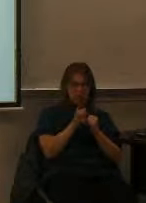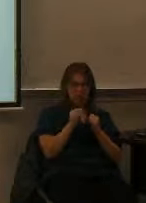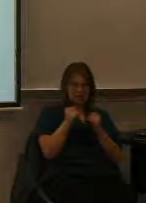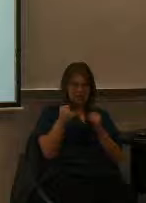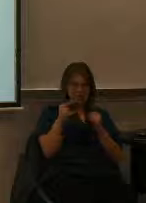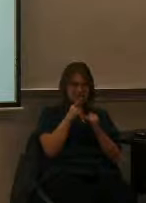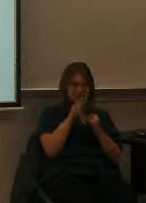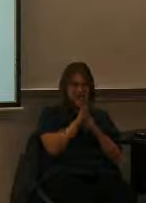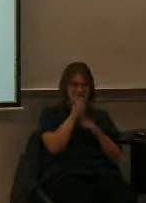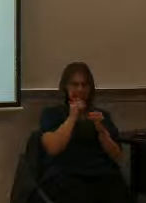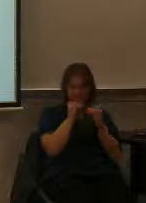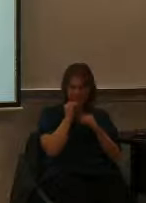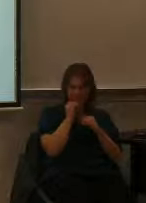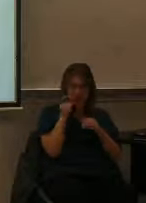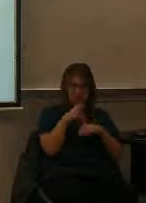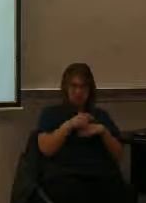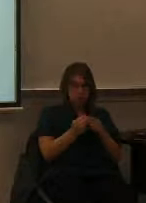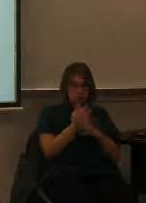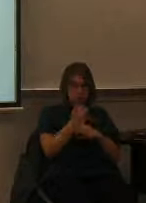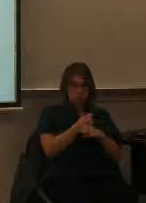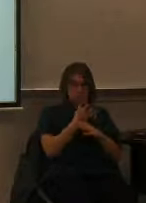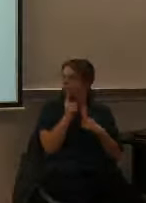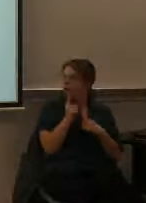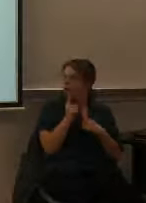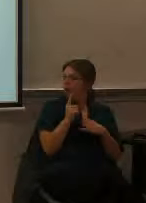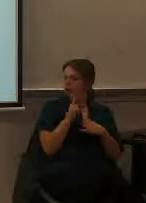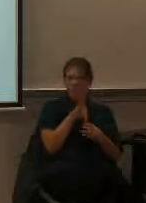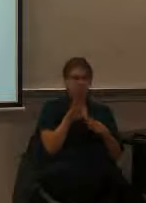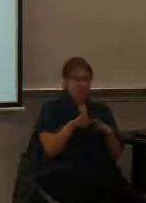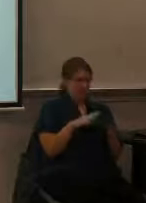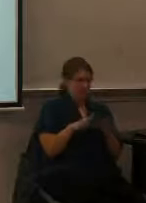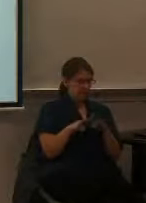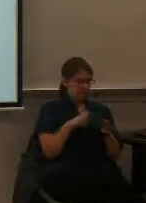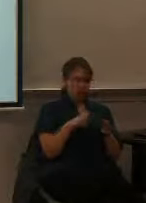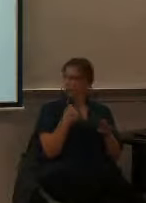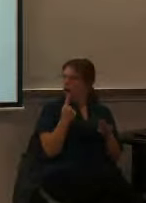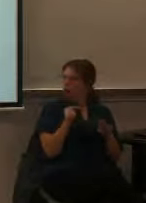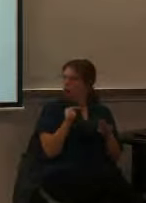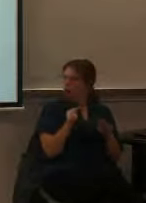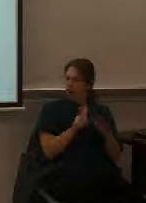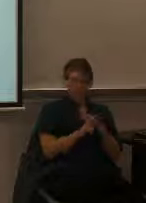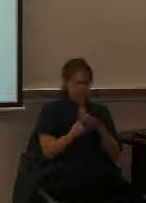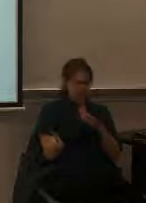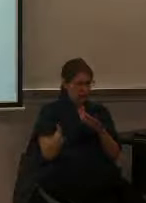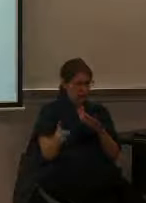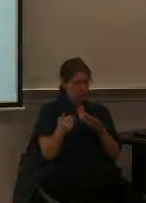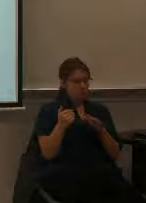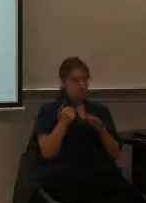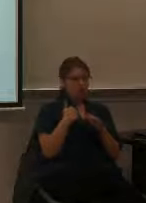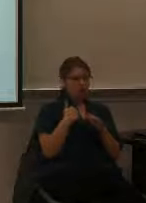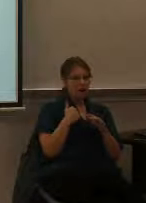line is being eaten, time to grow spines. It's behavioral to escape, and there's actually